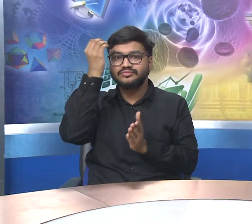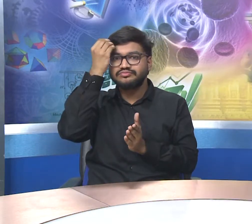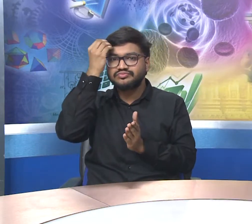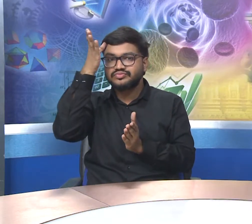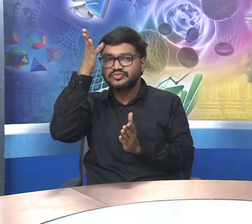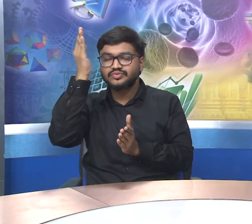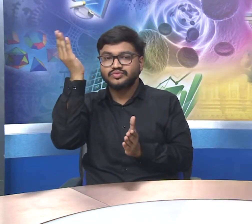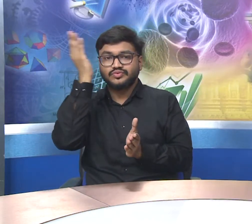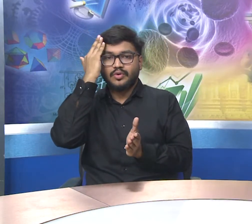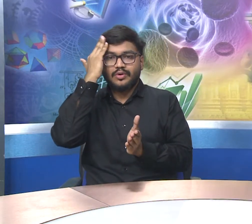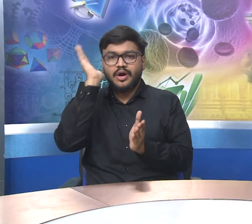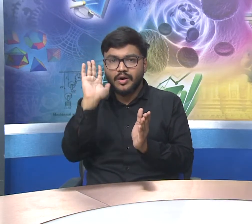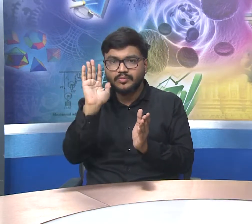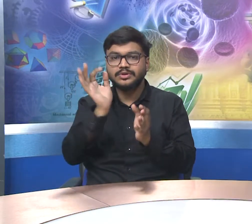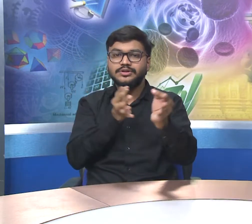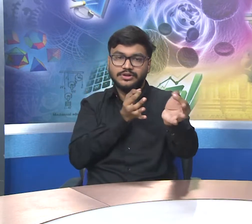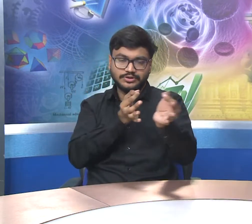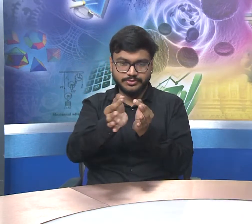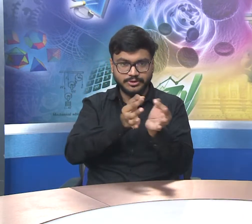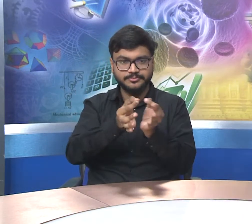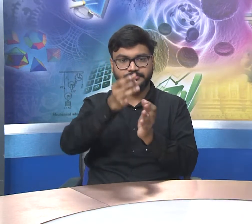deaf communities.